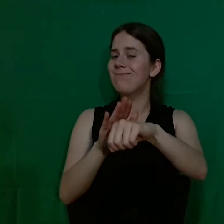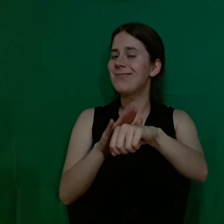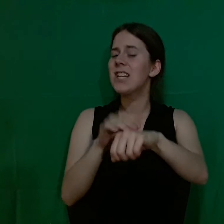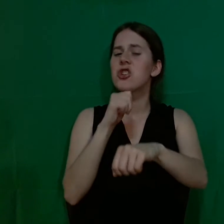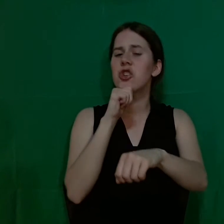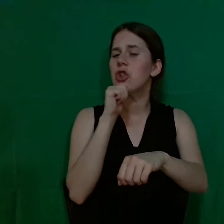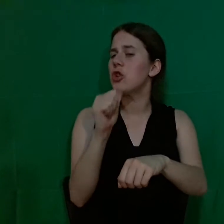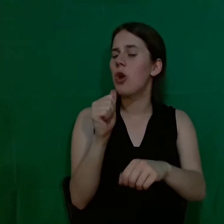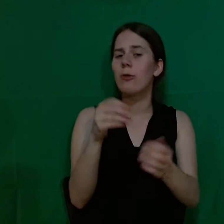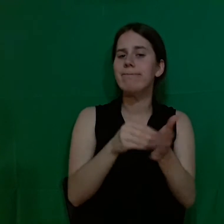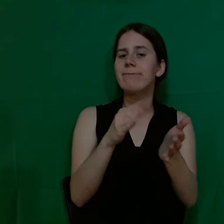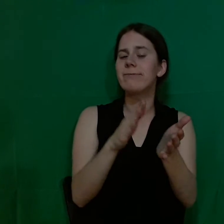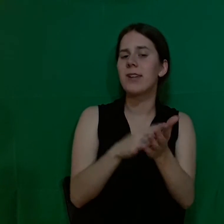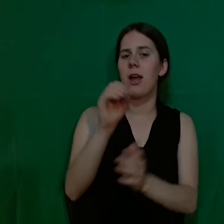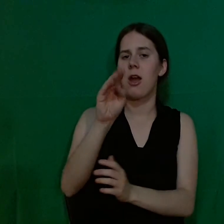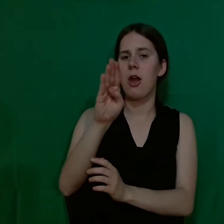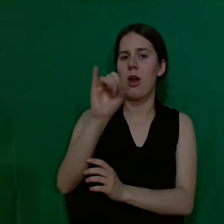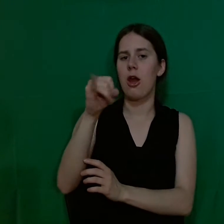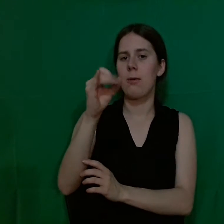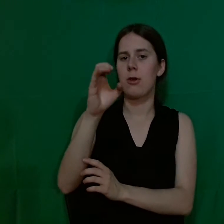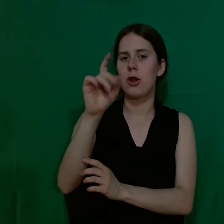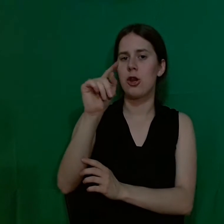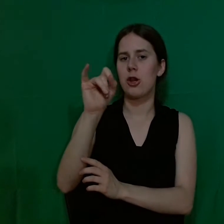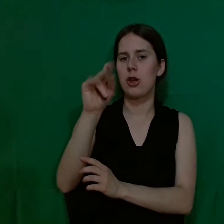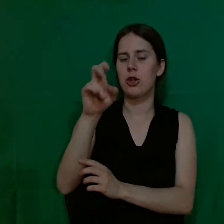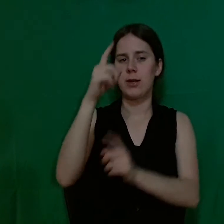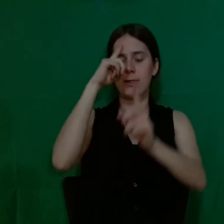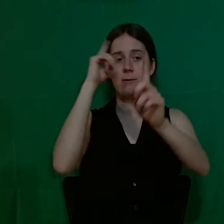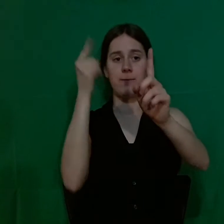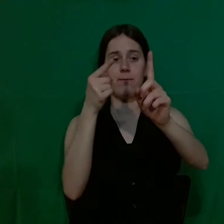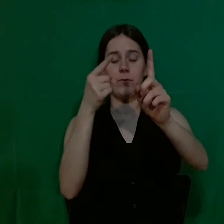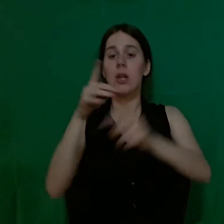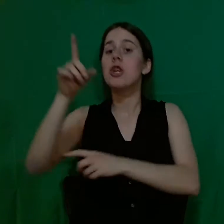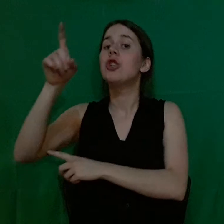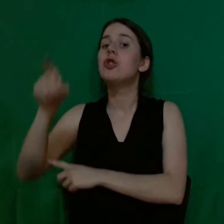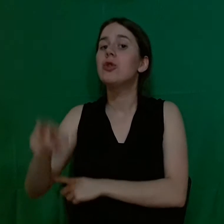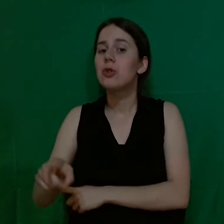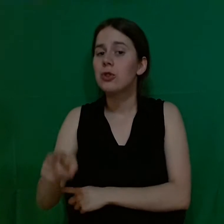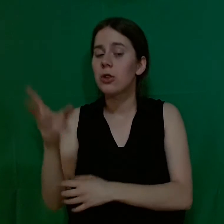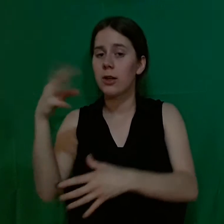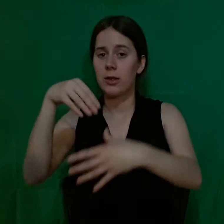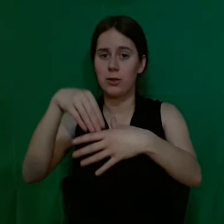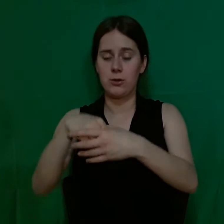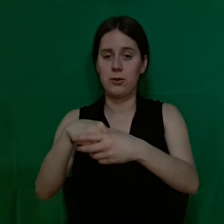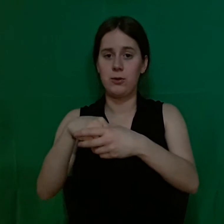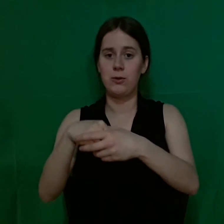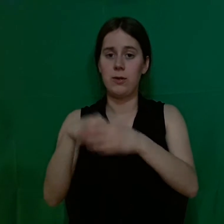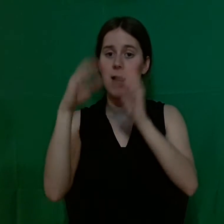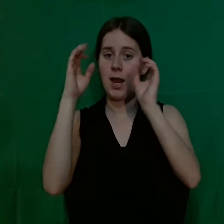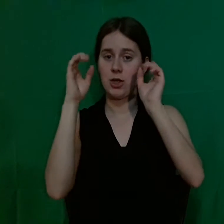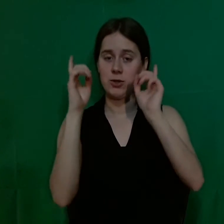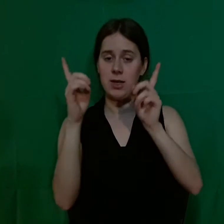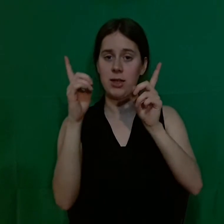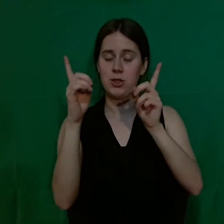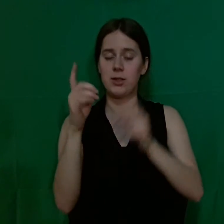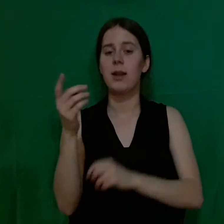include education. Education should be listed first. Employment is listed, and then any extras that you may personally want to